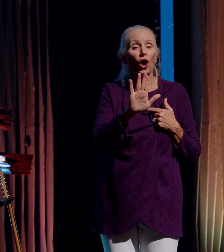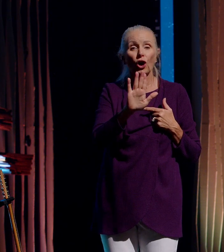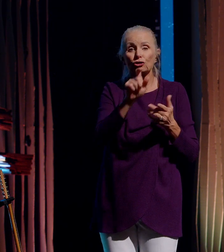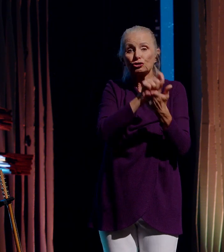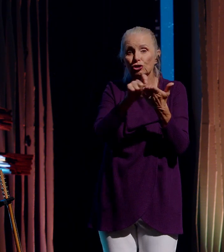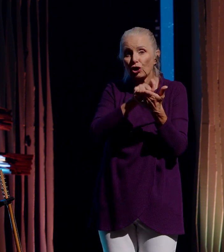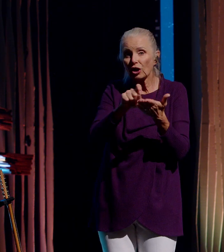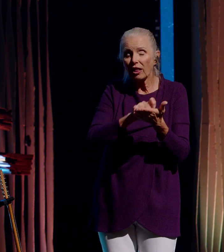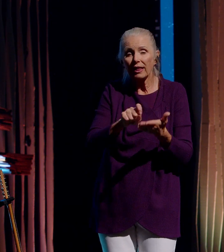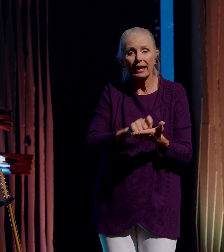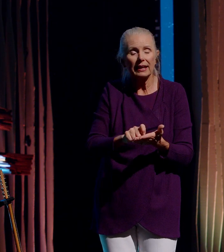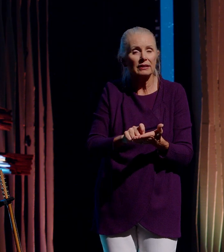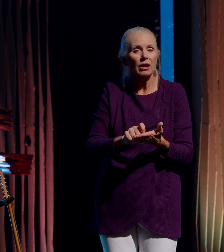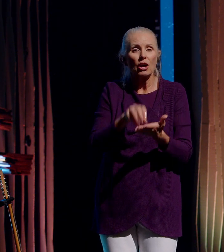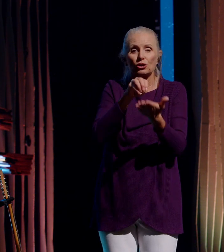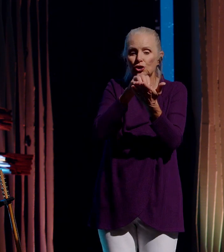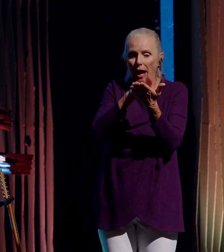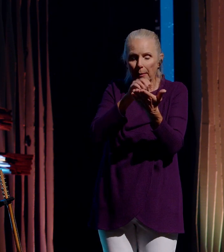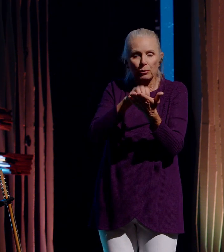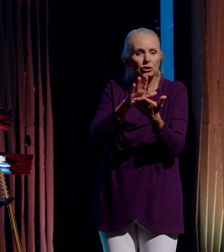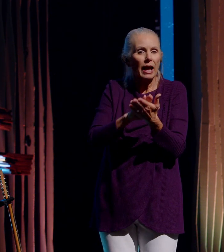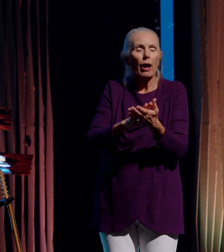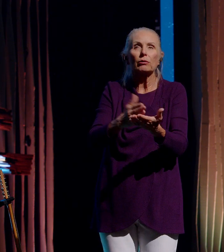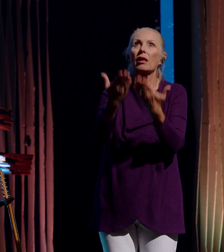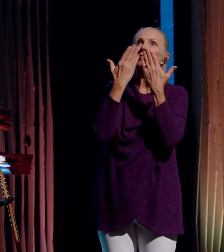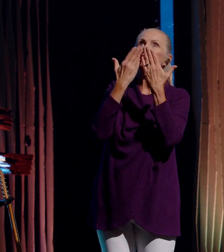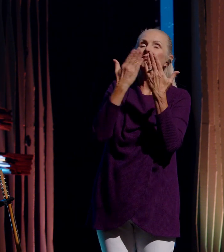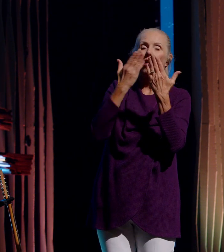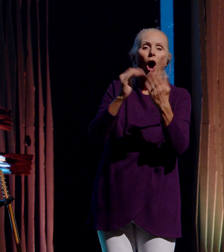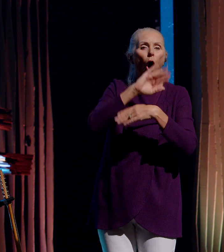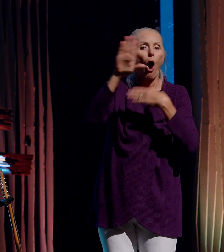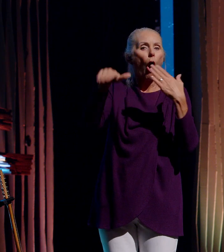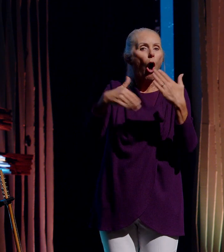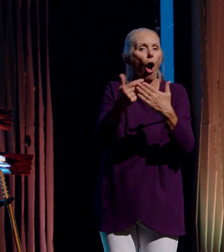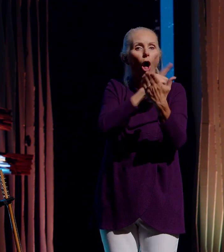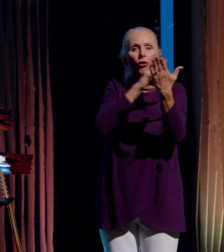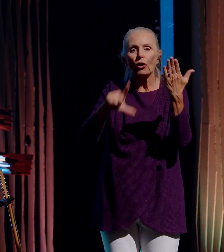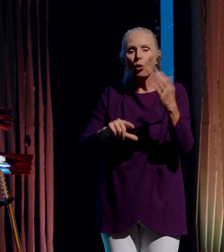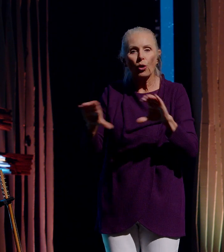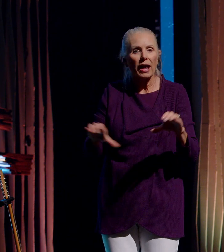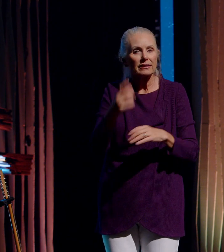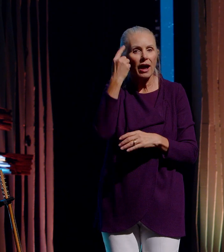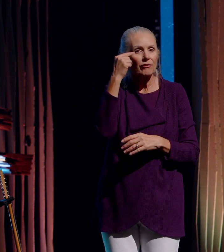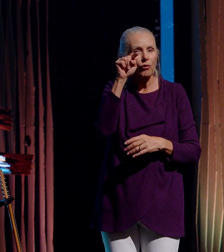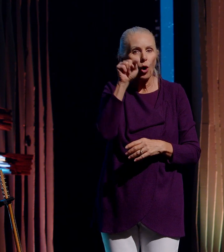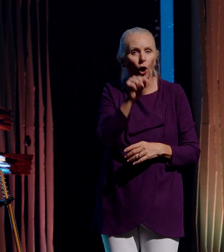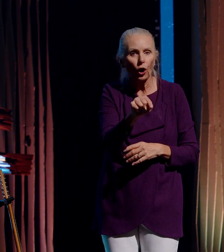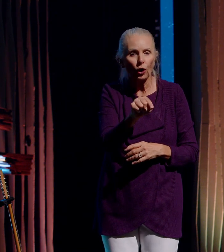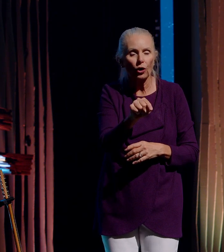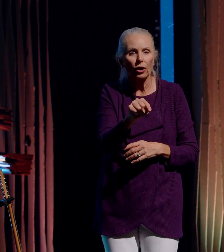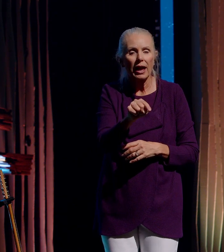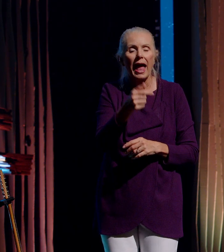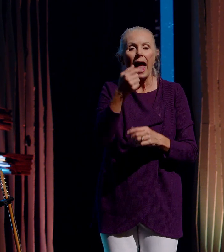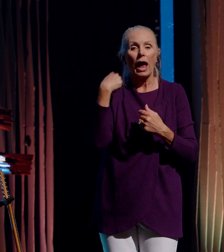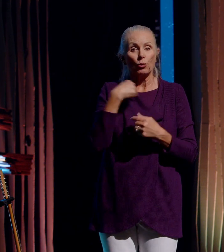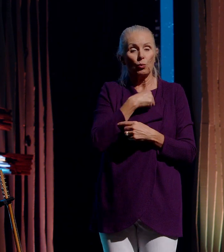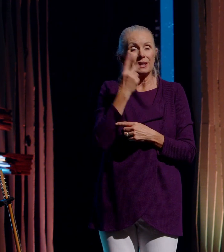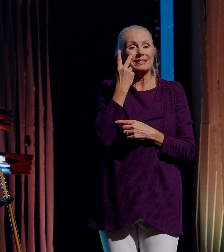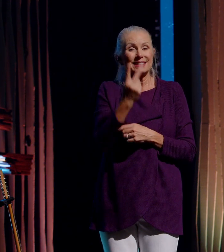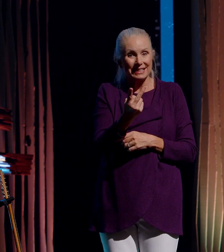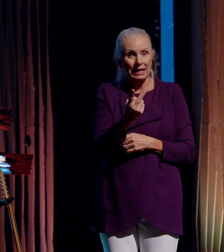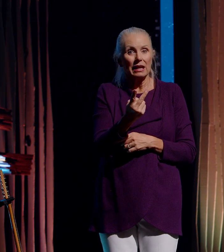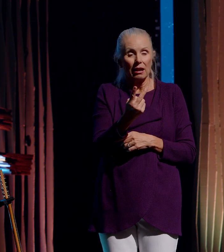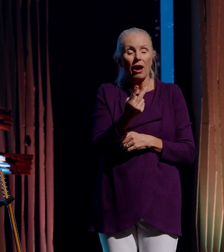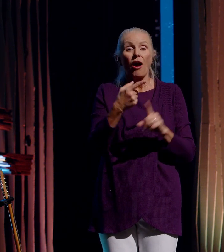gratitude all that the Lord had done for her. Every point drawn from this passage we see highlighted in